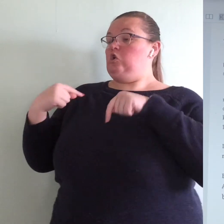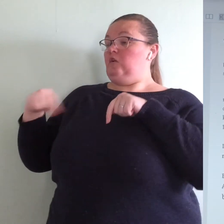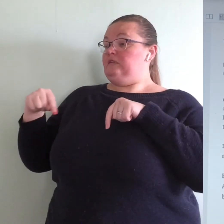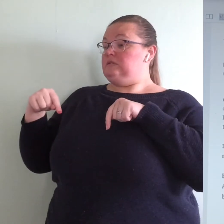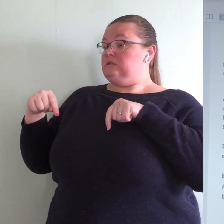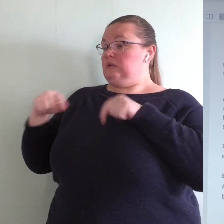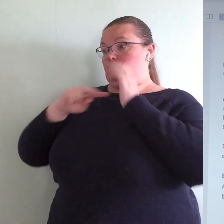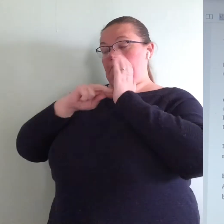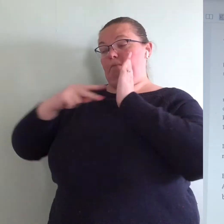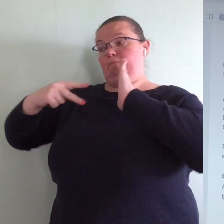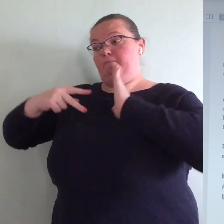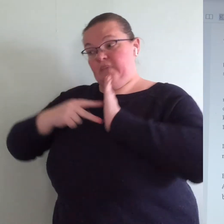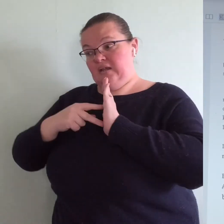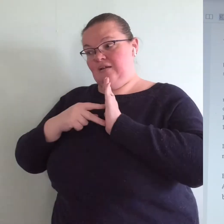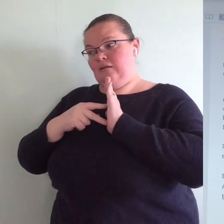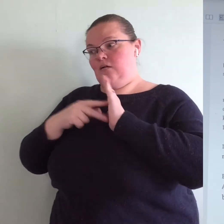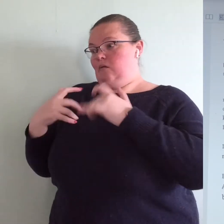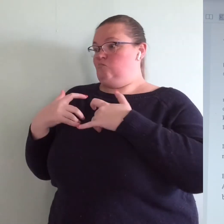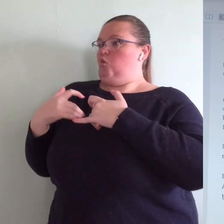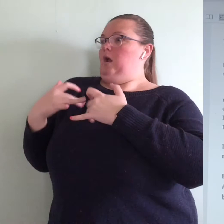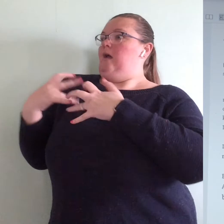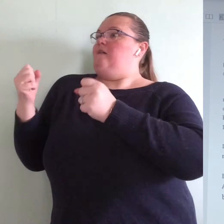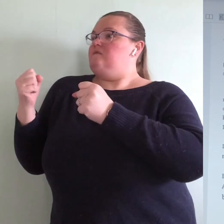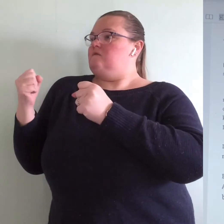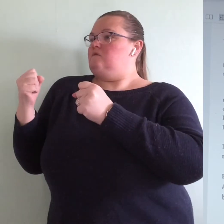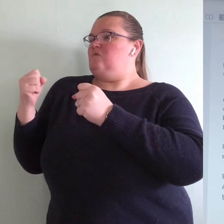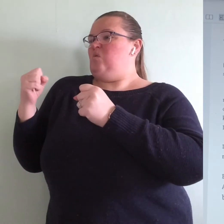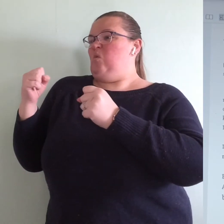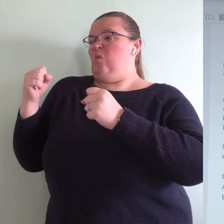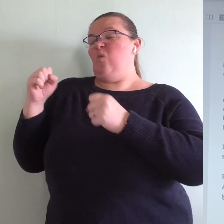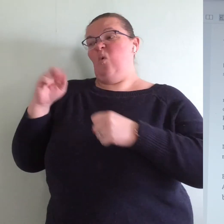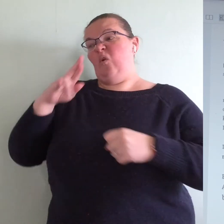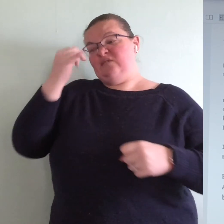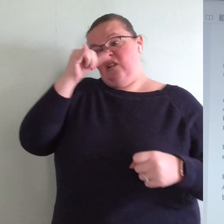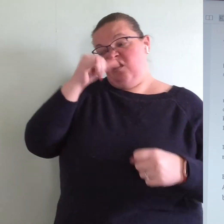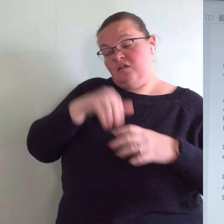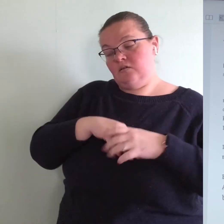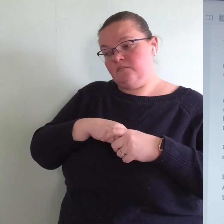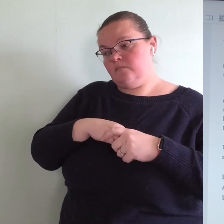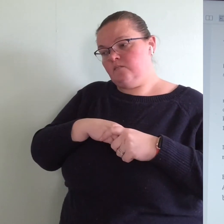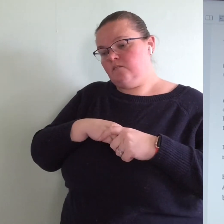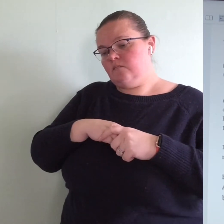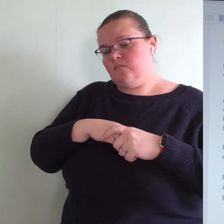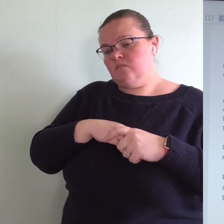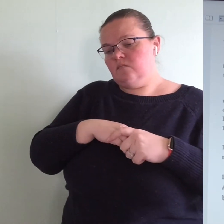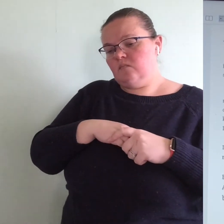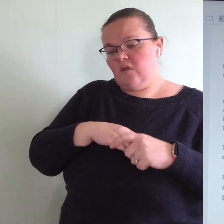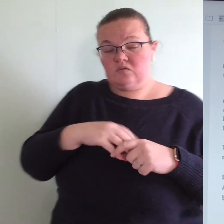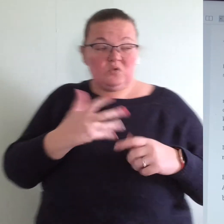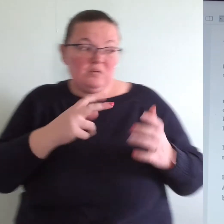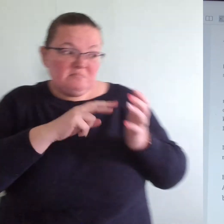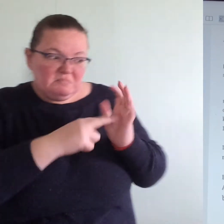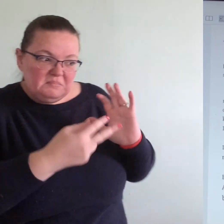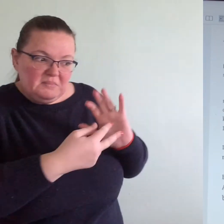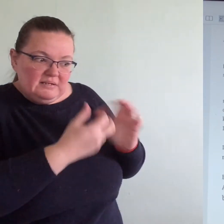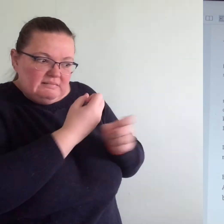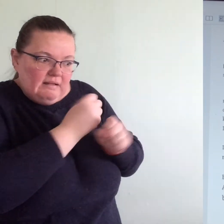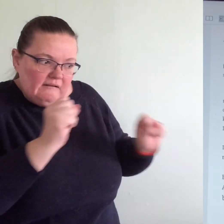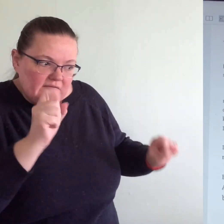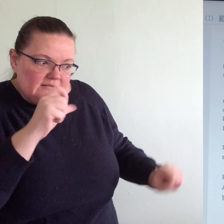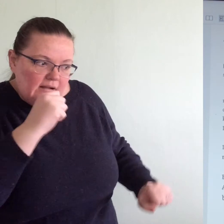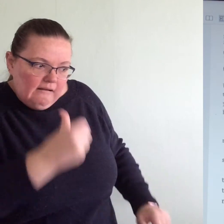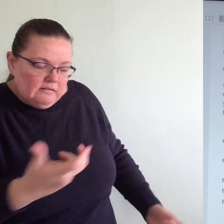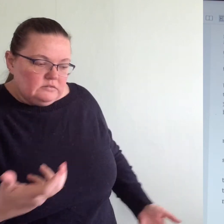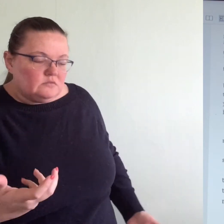they're either braver than most or else just silly. Well, then he isn't safe, said Lucy. Safe, said Mr. Beaver. Don't